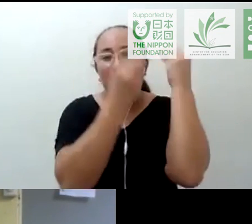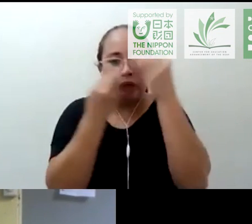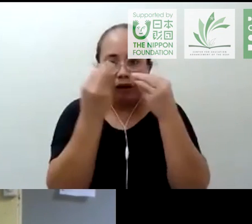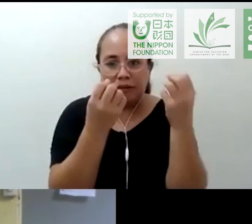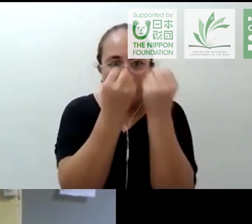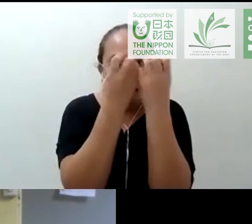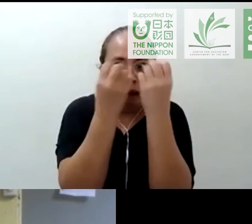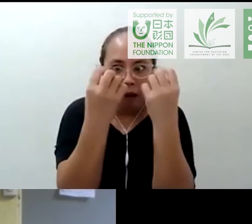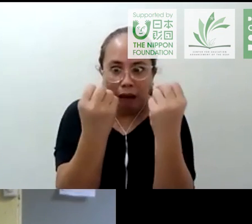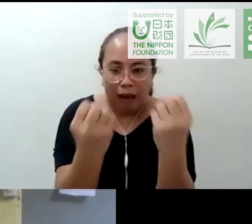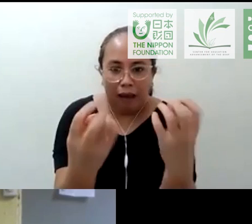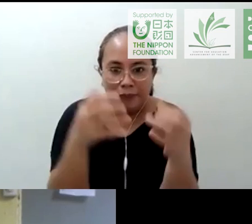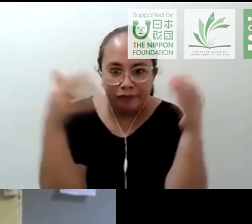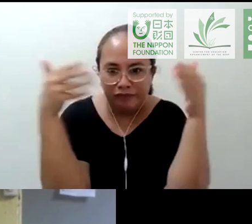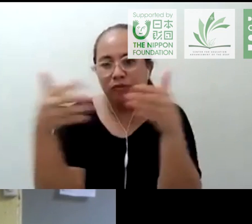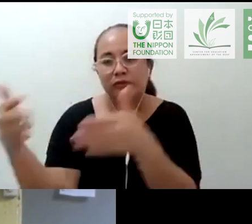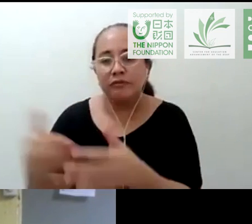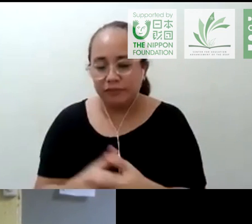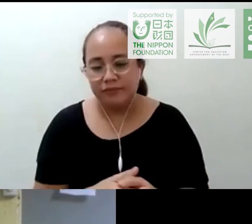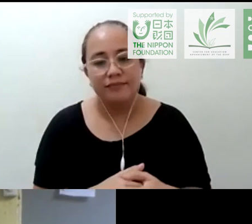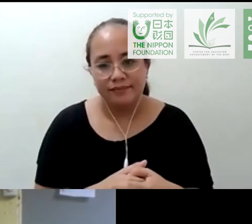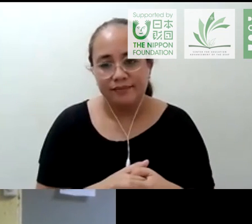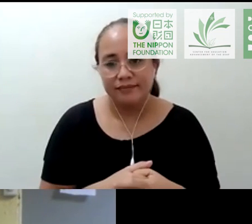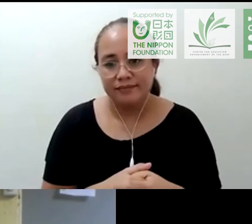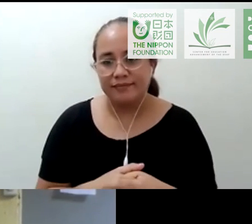too many things to focus on at one time.